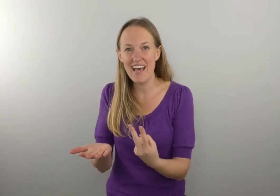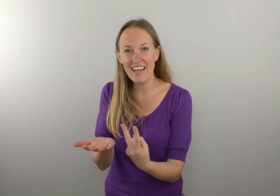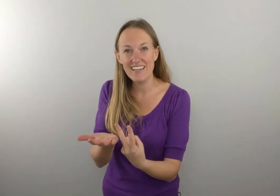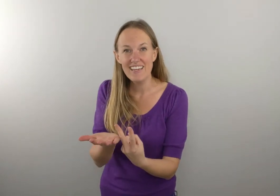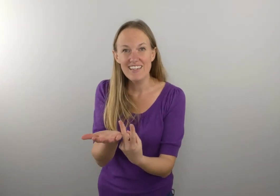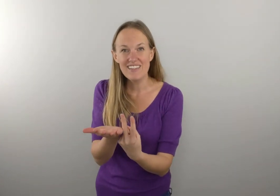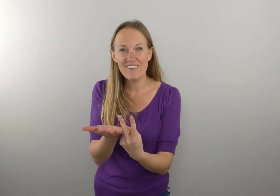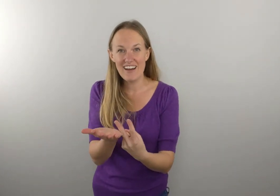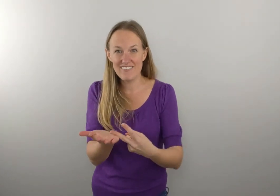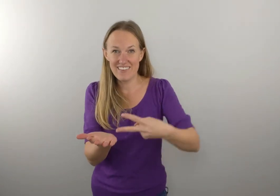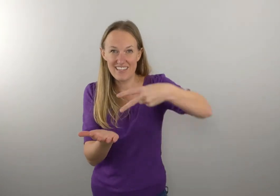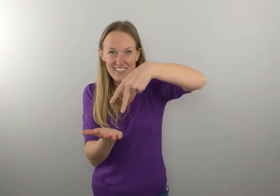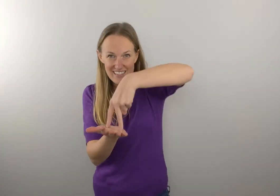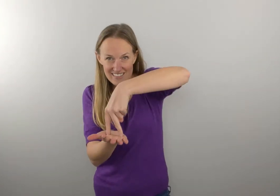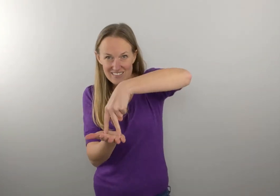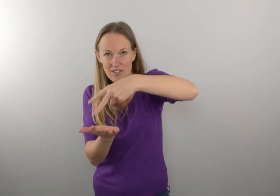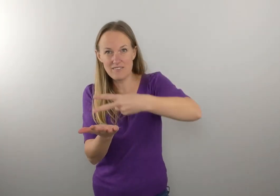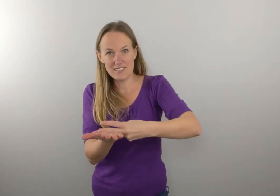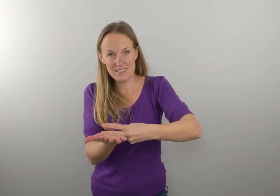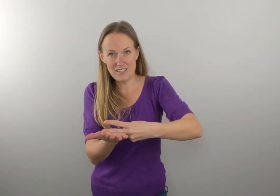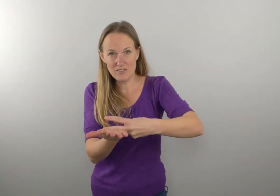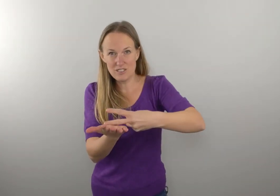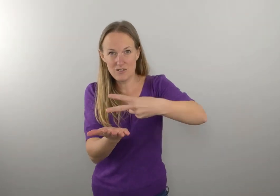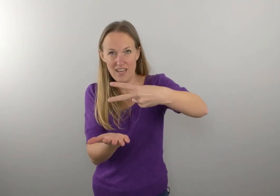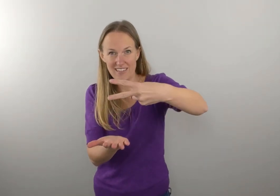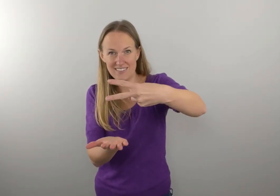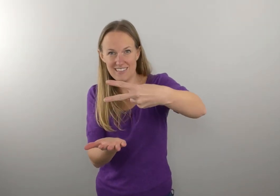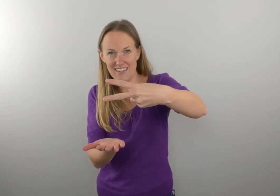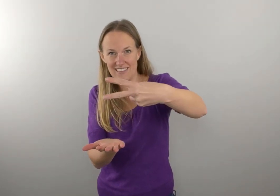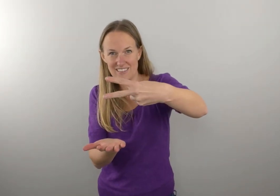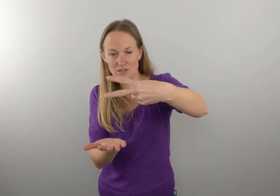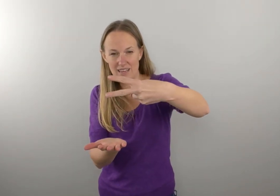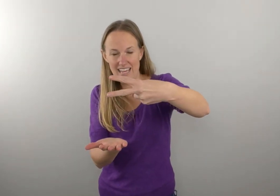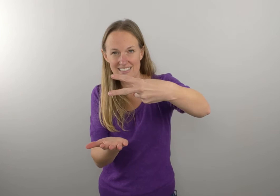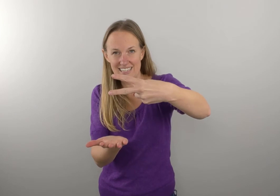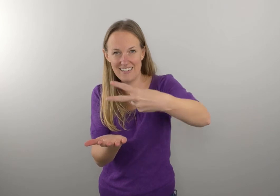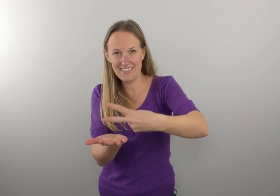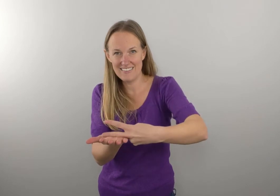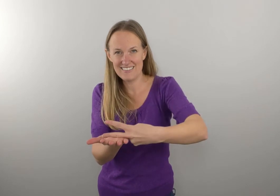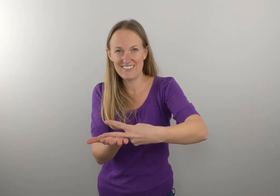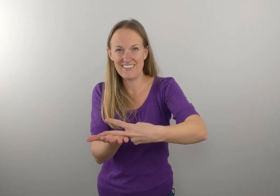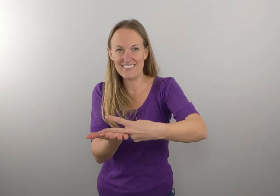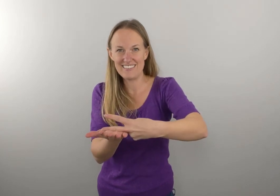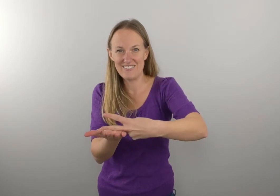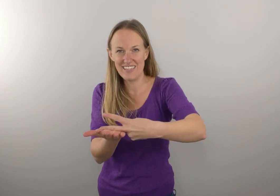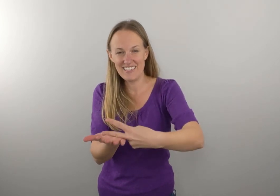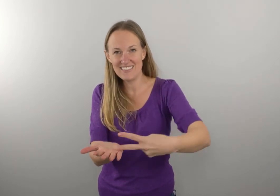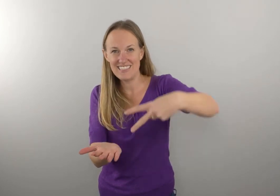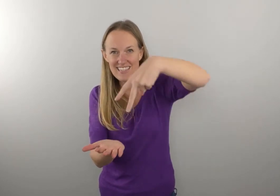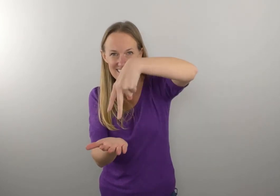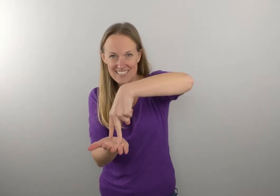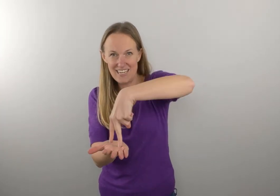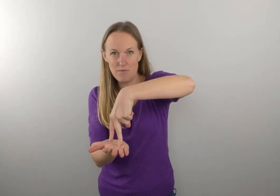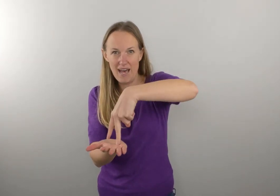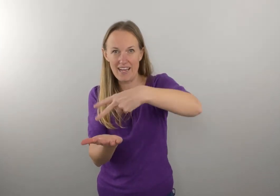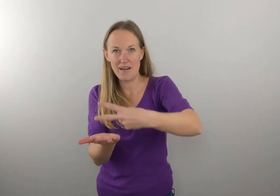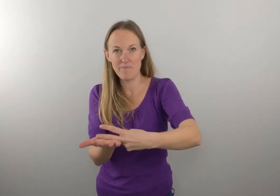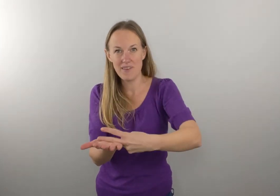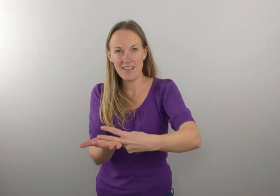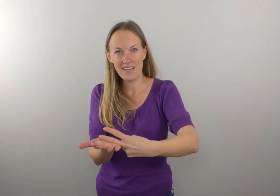that, you have 2 hands, kind of like 2 legs there. 2 fingers, and then stand it back up.